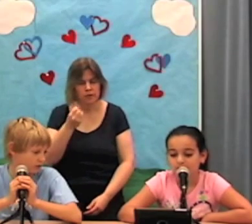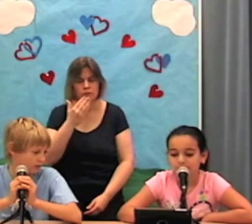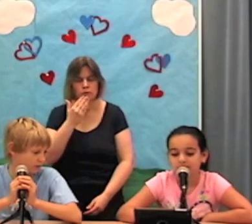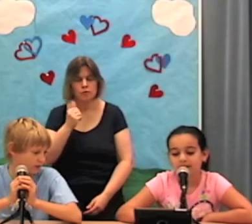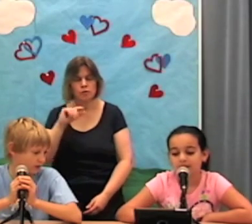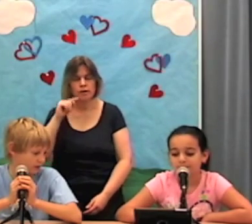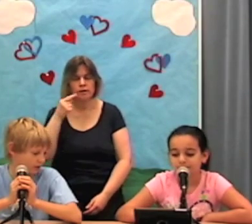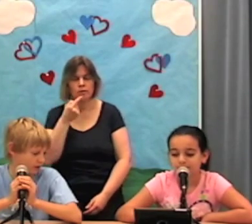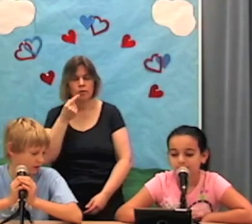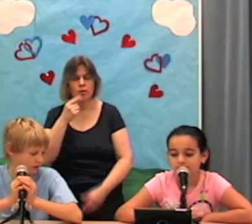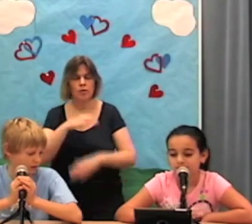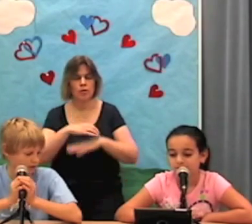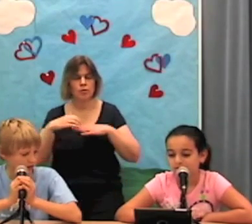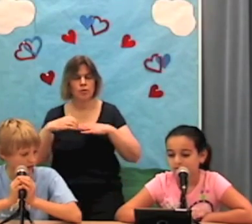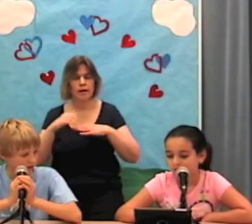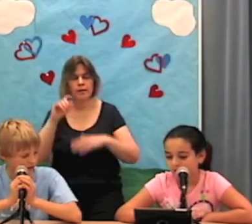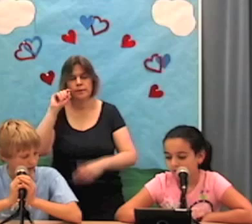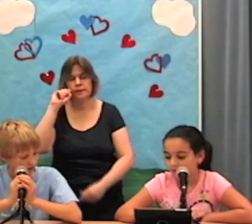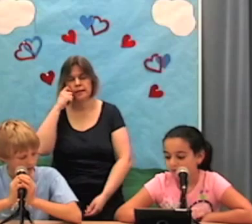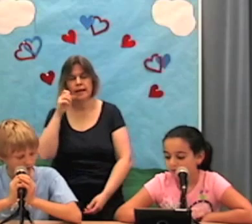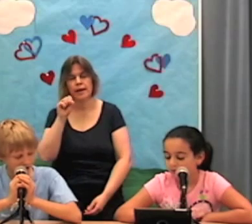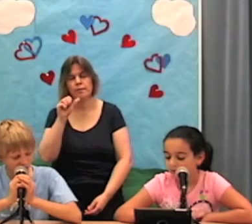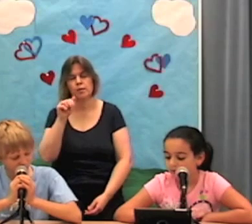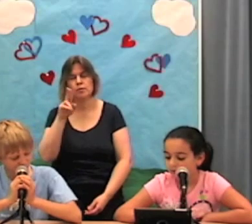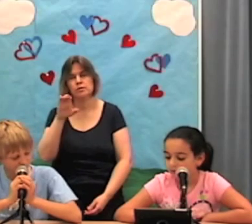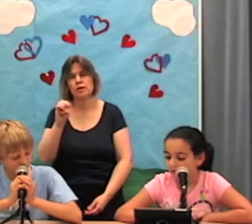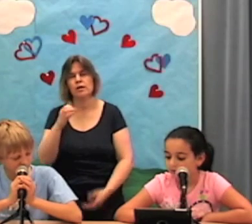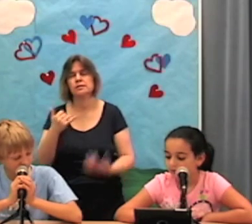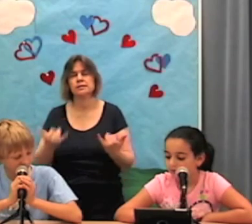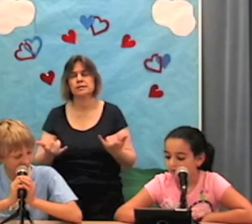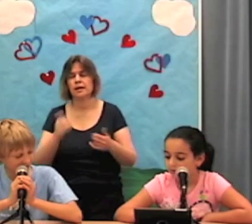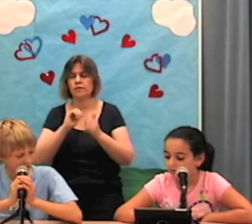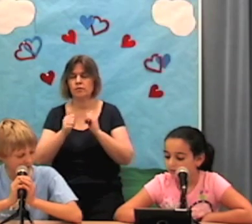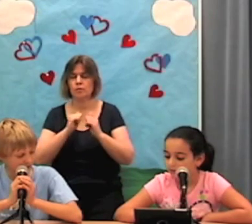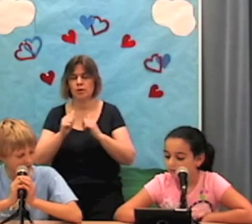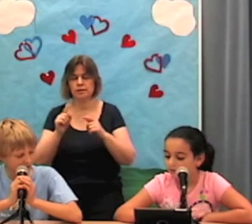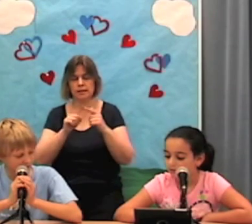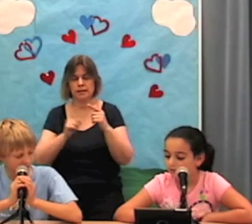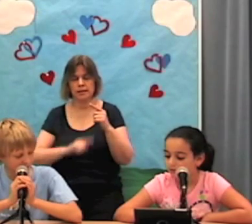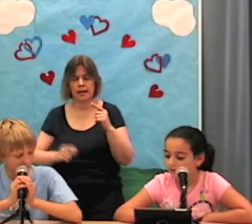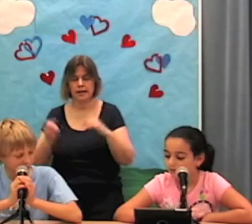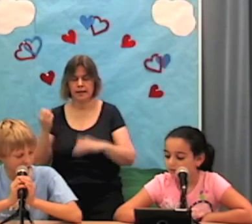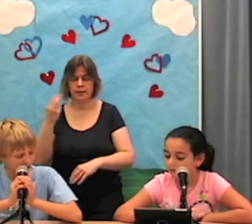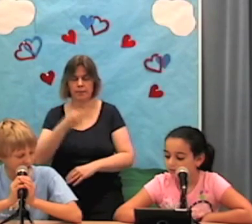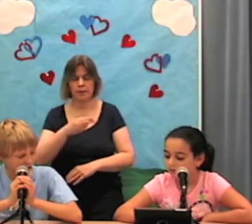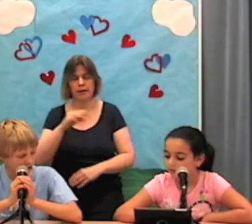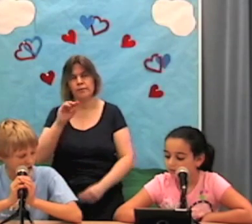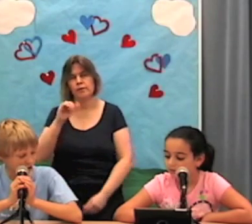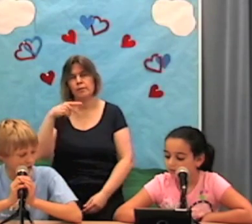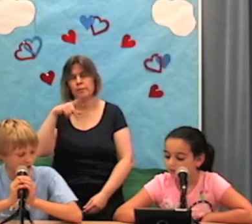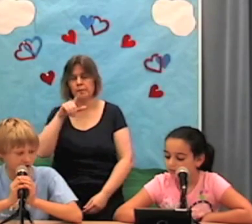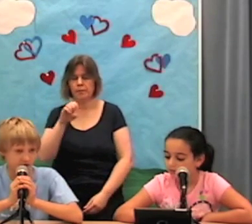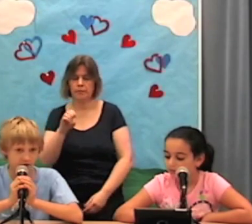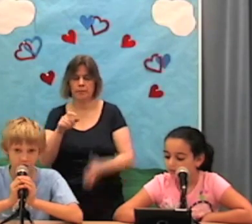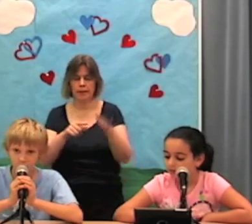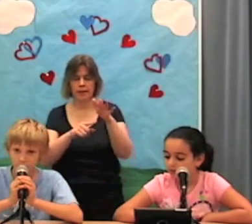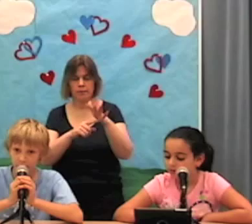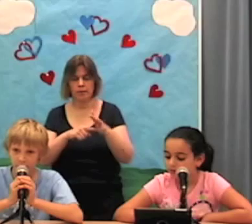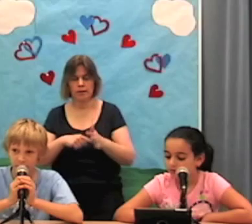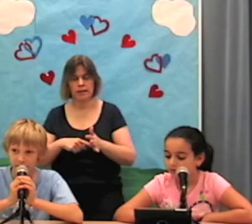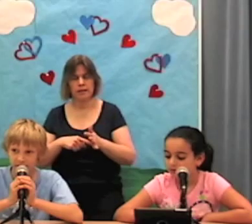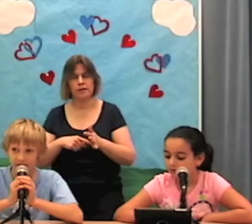fresh grapes, and applesauce. Now for sports. The Lightning beat the Maple Leafs 2-1.